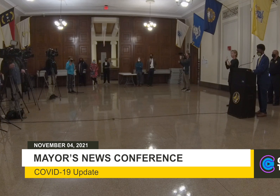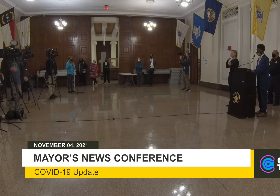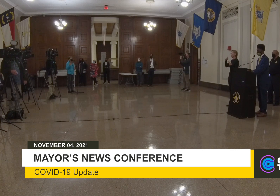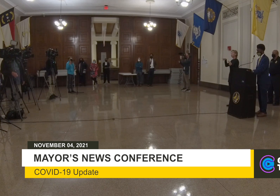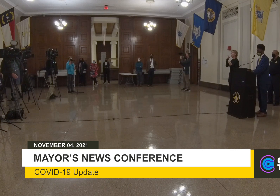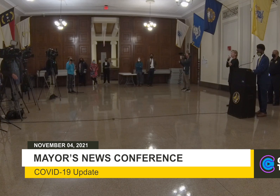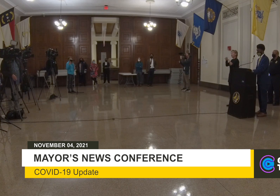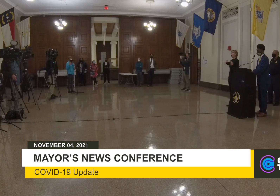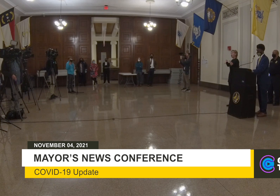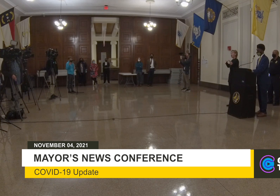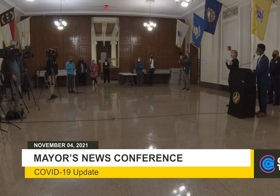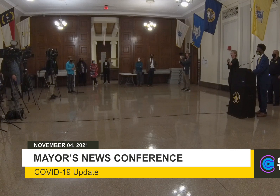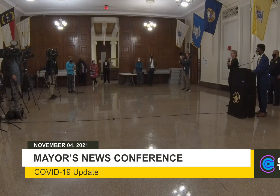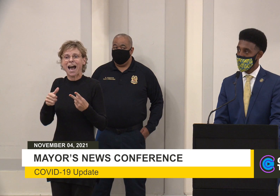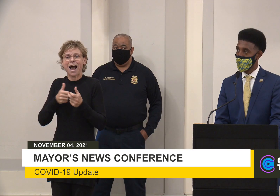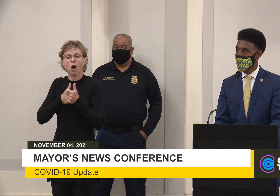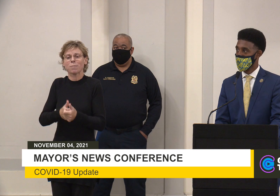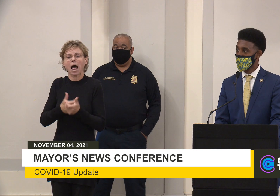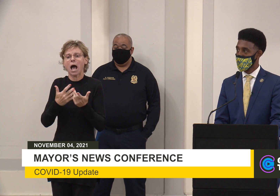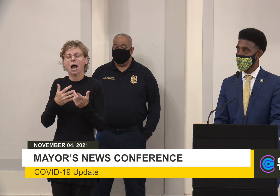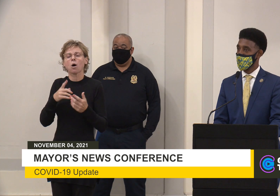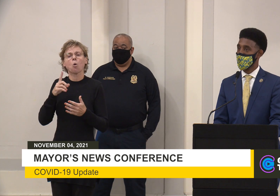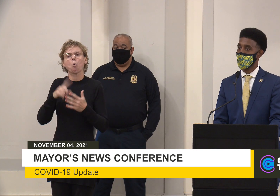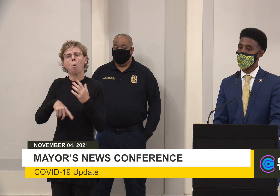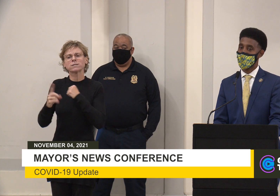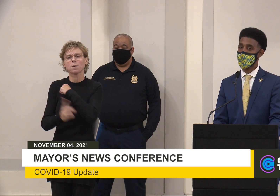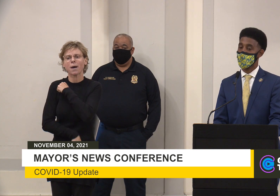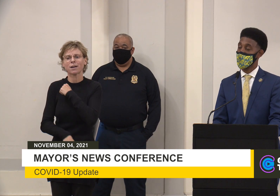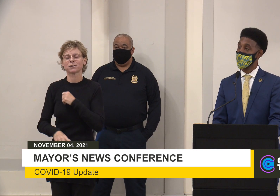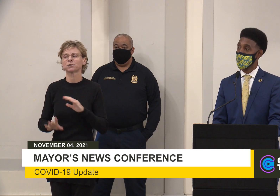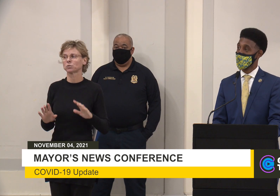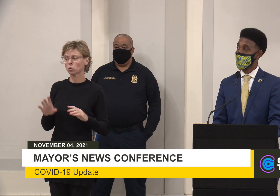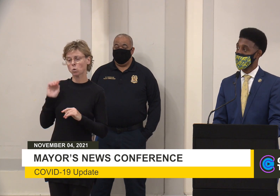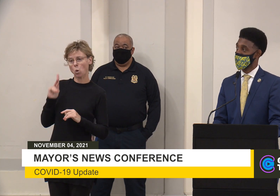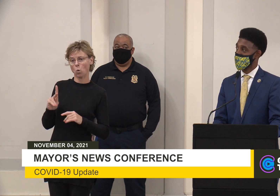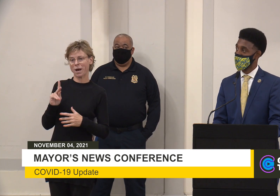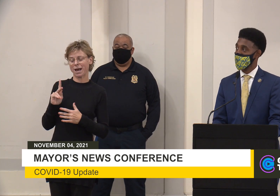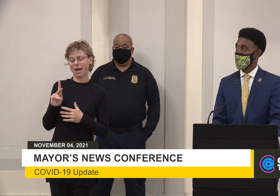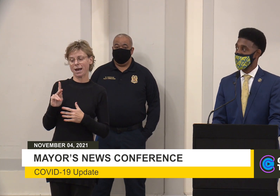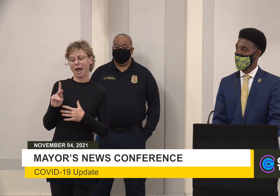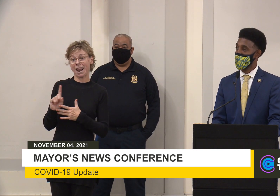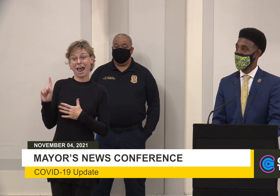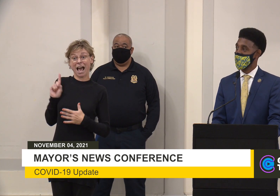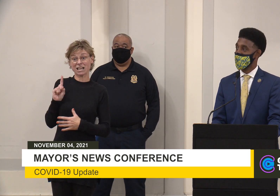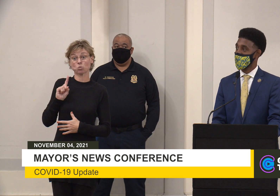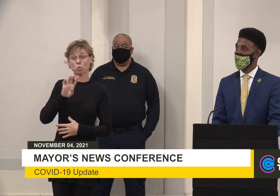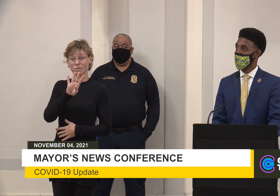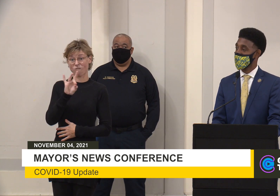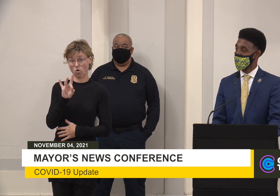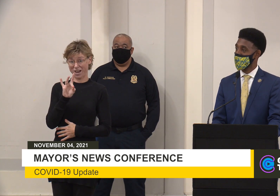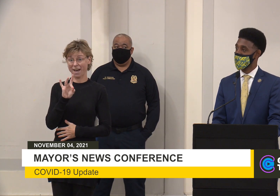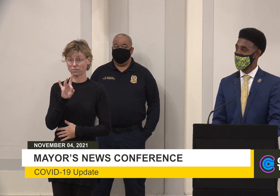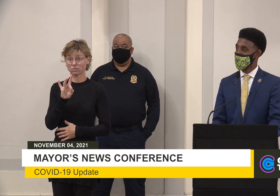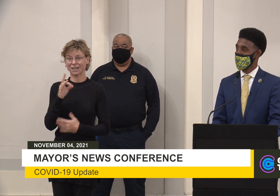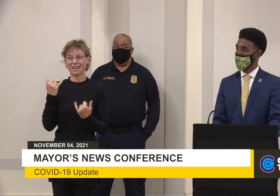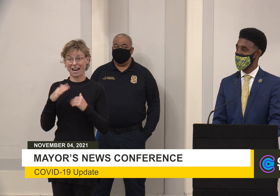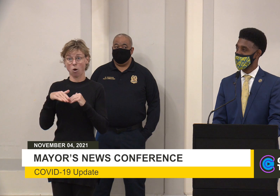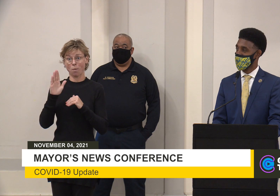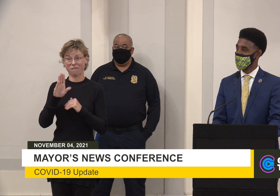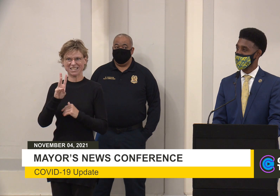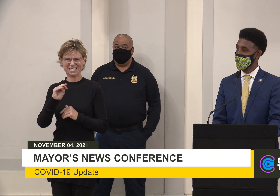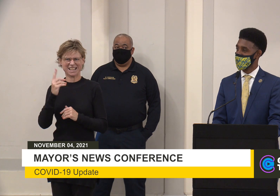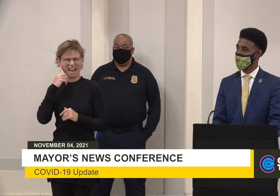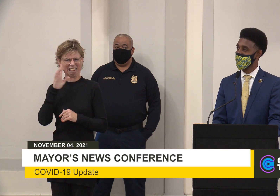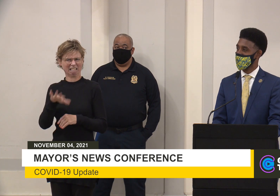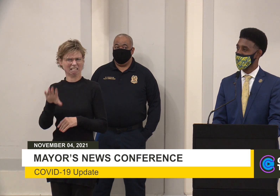complying, what is the penalty? Yeah, so Jane, last week we were at 48. We're now at above 60. I believe